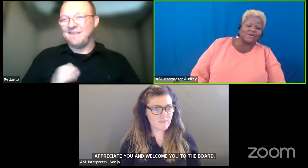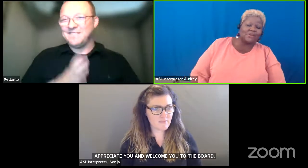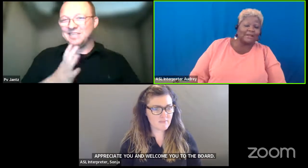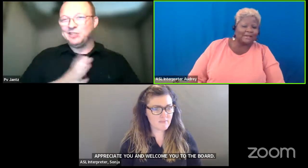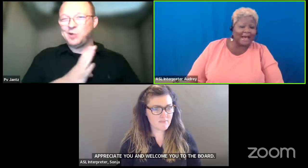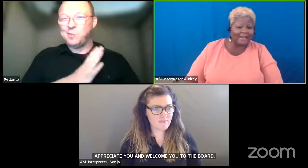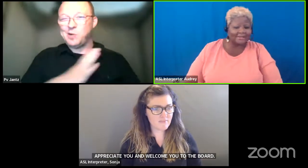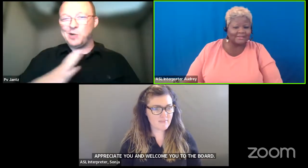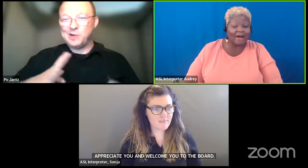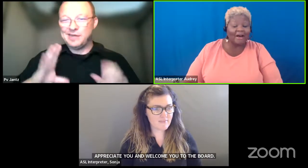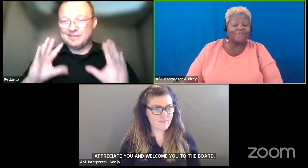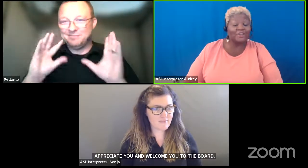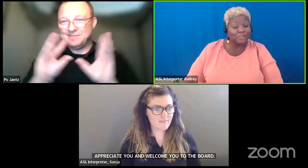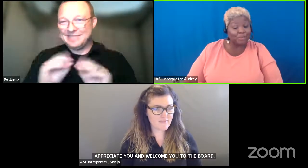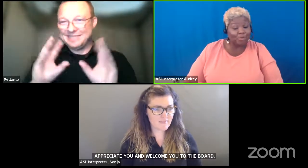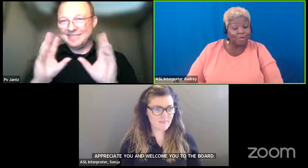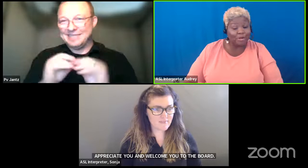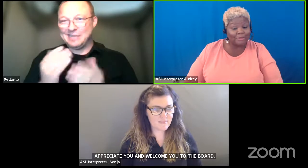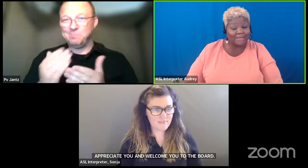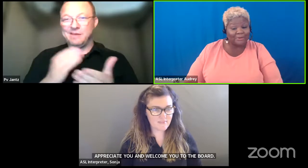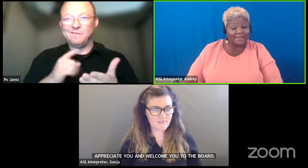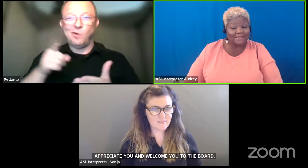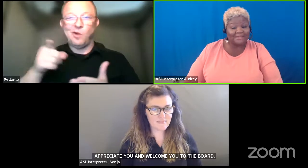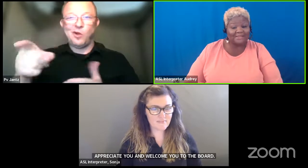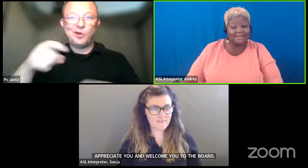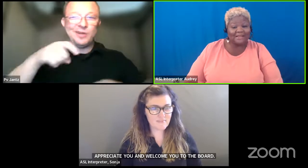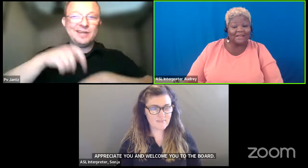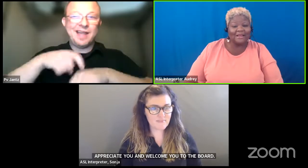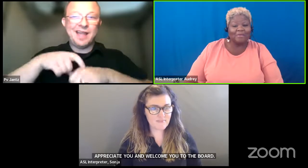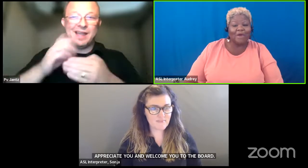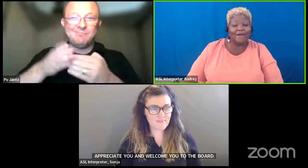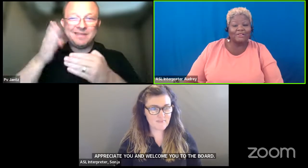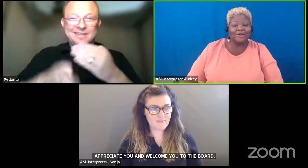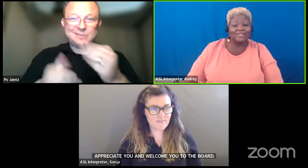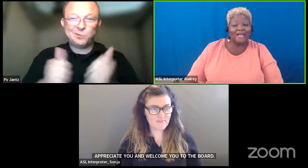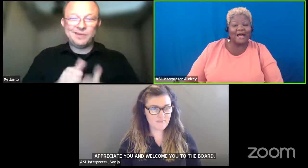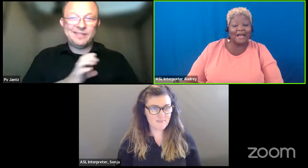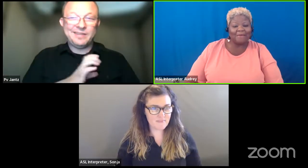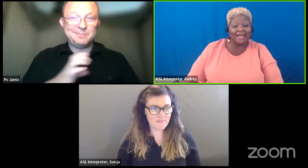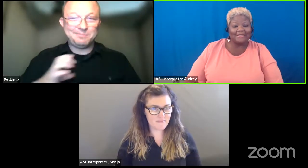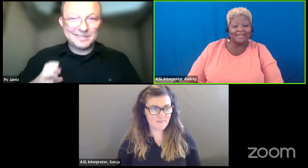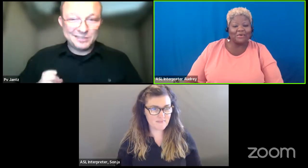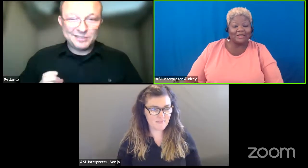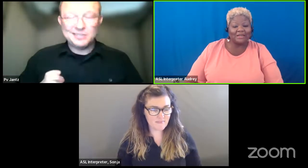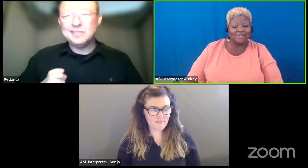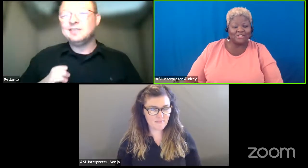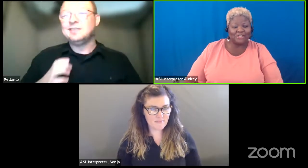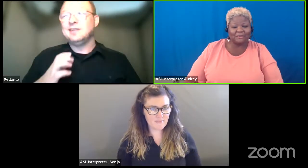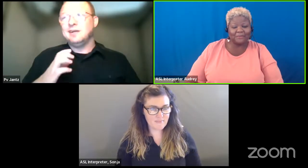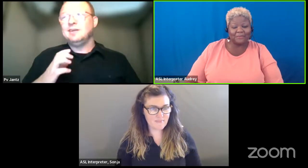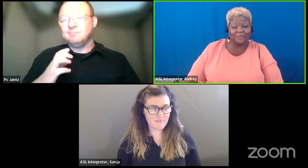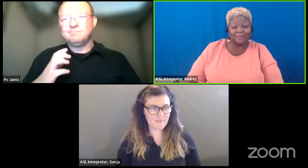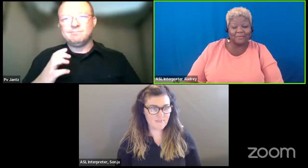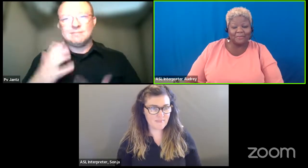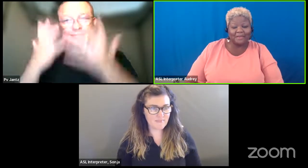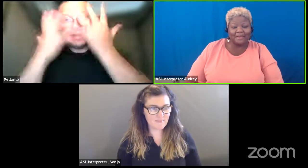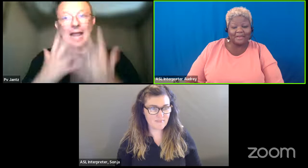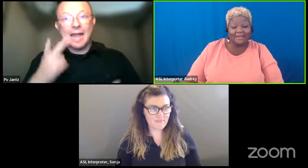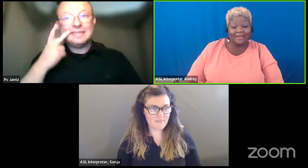is her last official board meeting with us prior to her time ending with the commission.